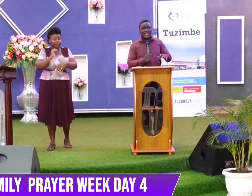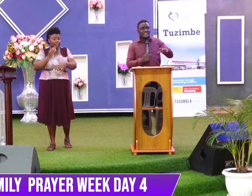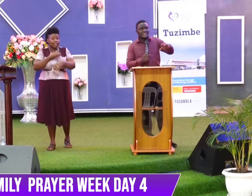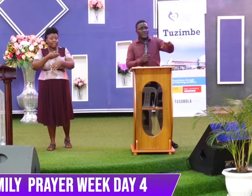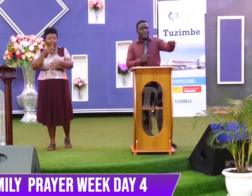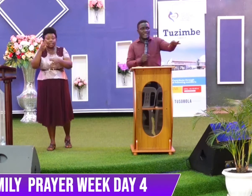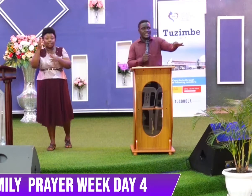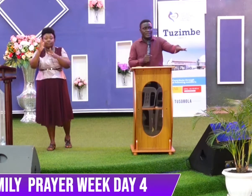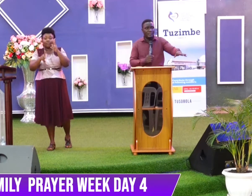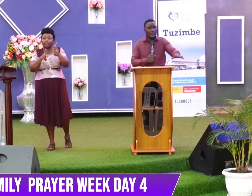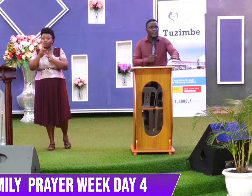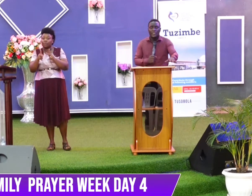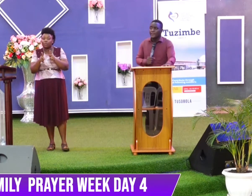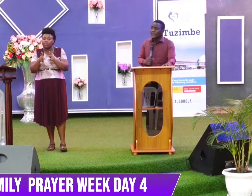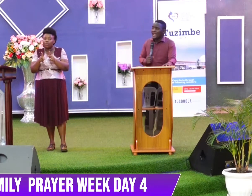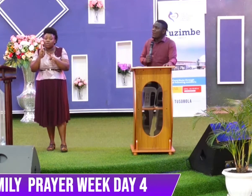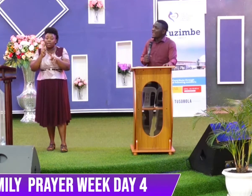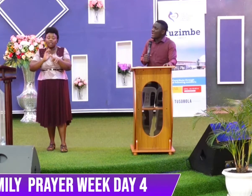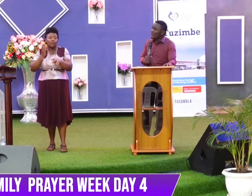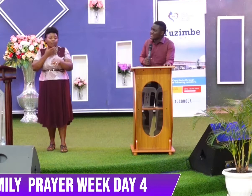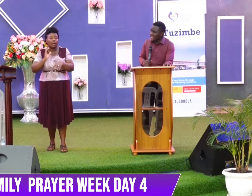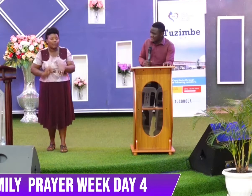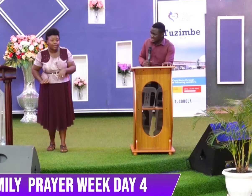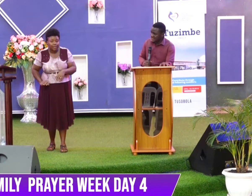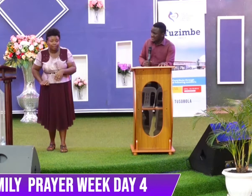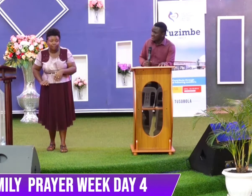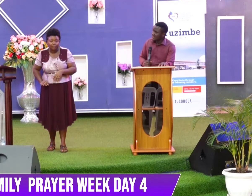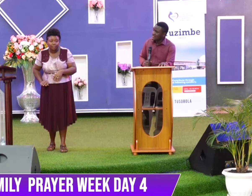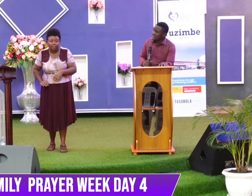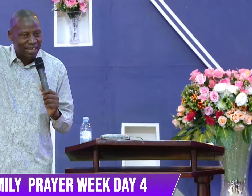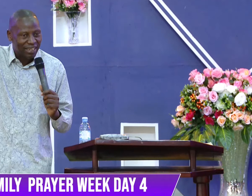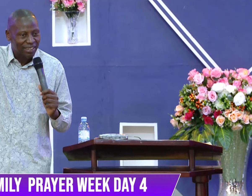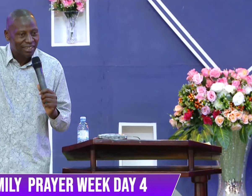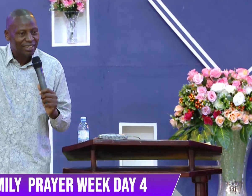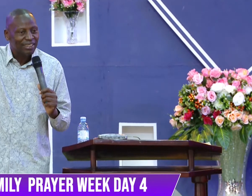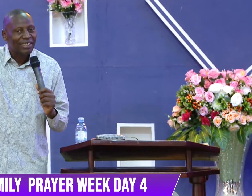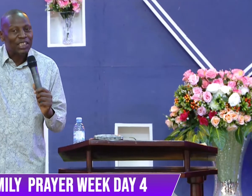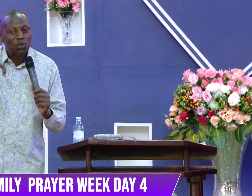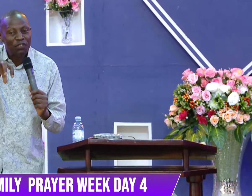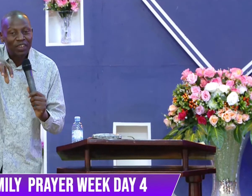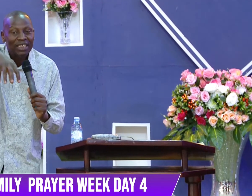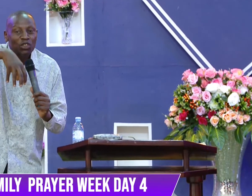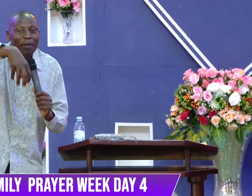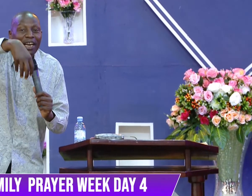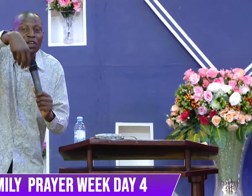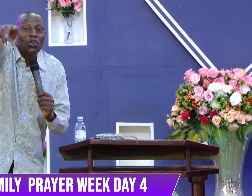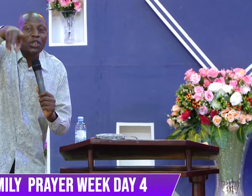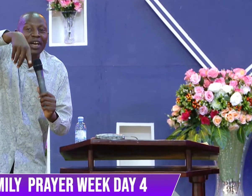He blesses you amid His people. Our characters are built.